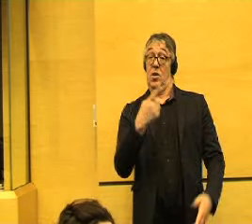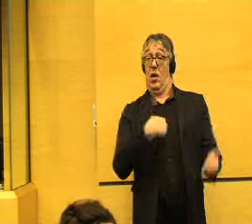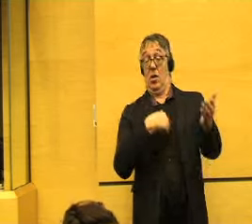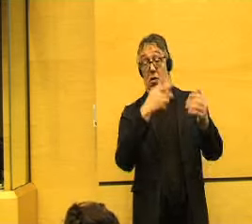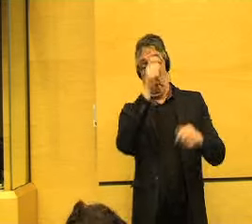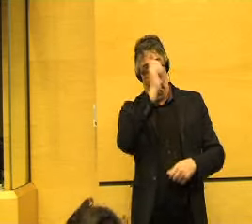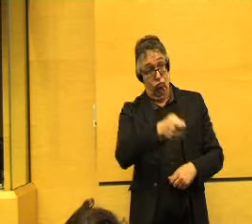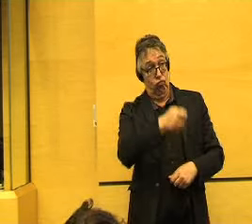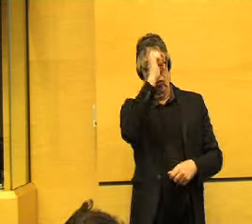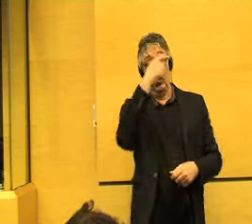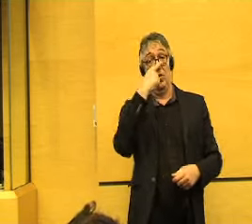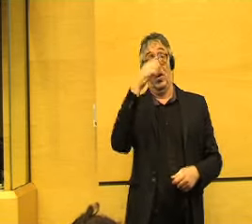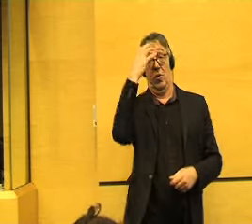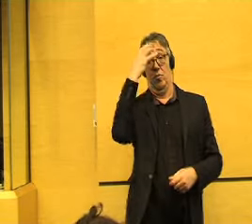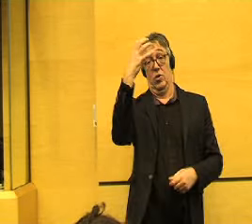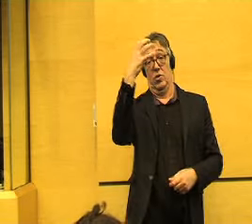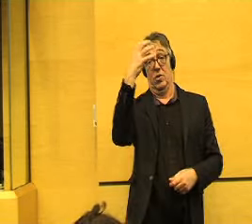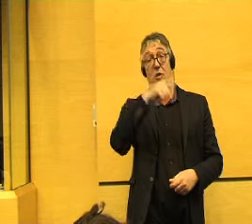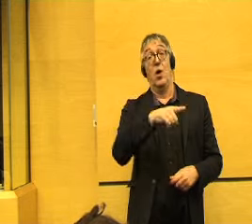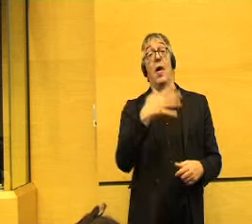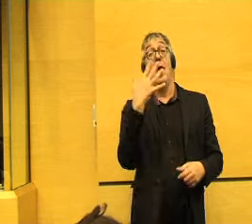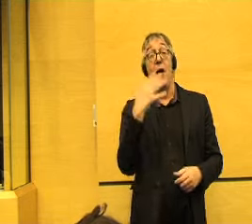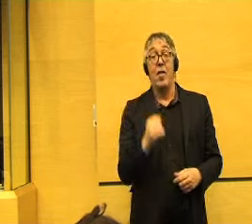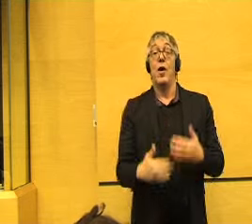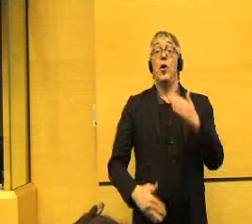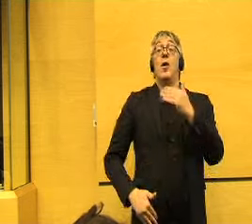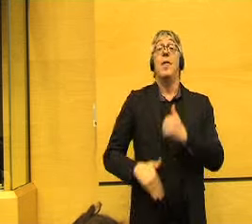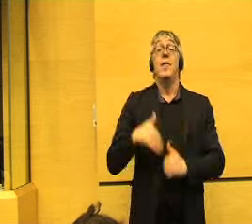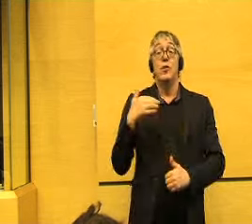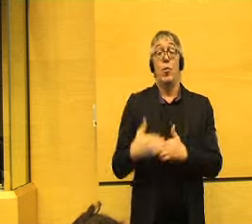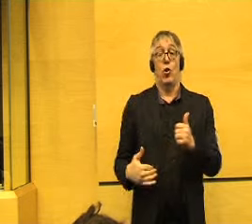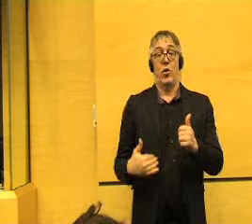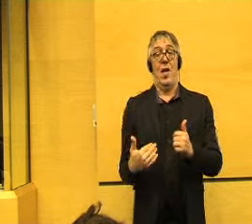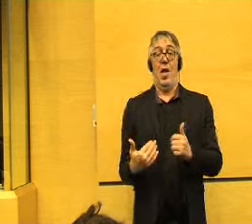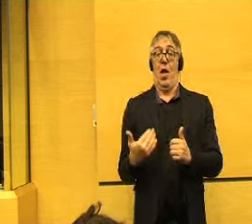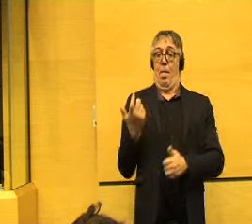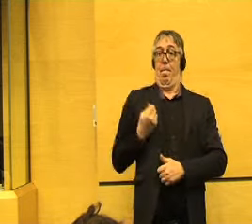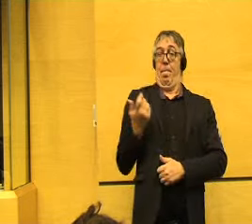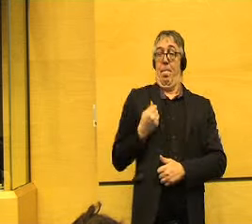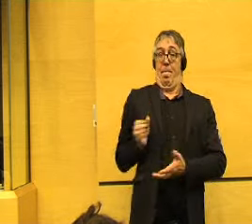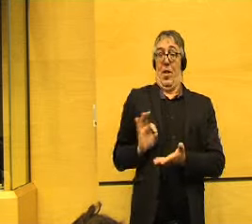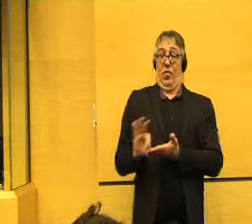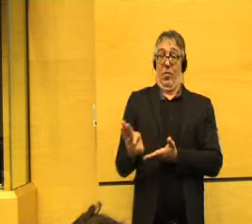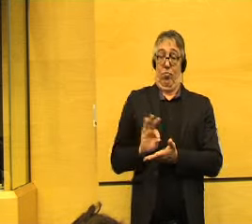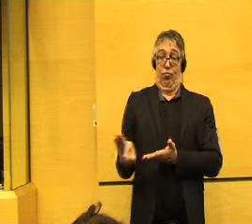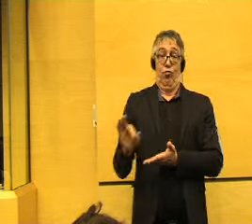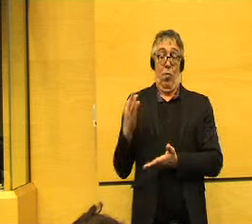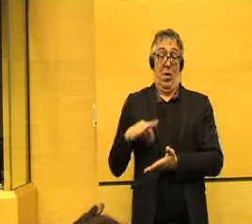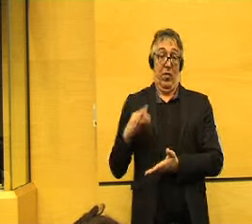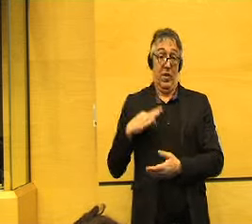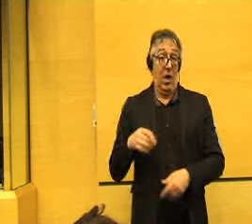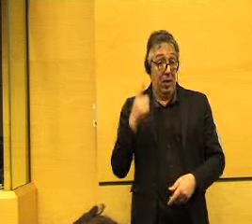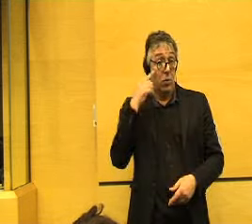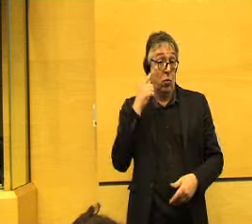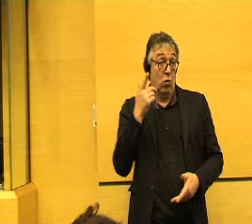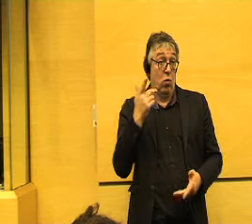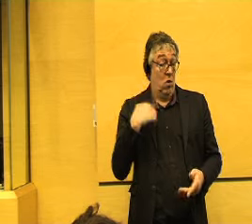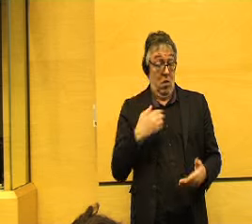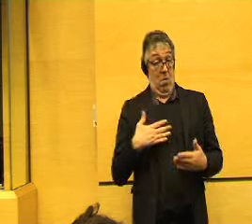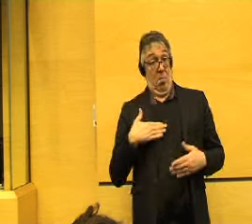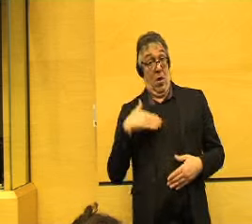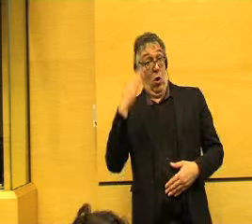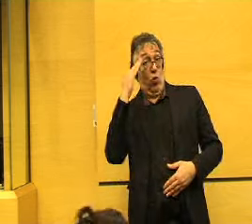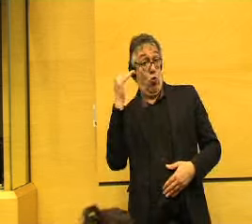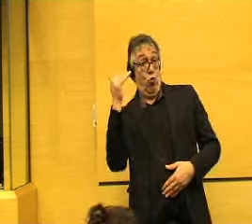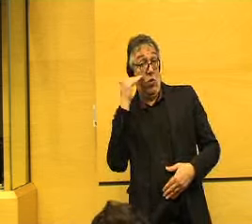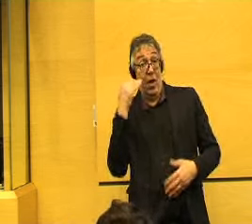for implementing disability allowances, because I know Korean persons with disabilities are struggling very hard